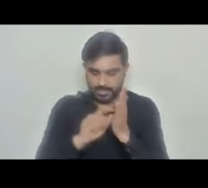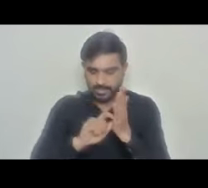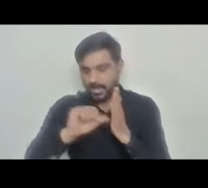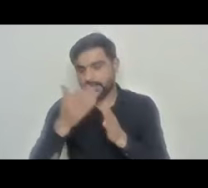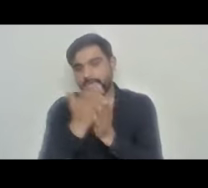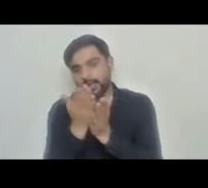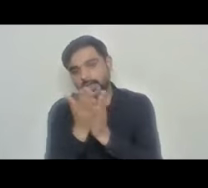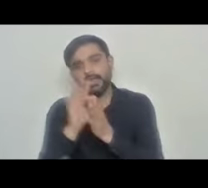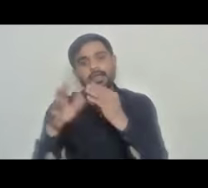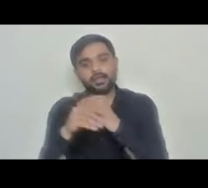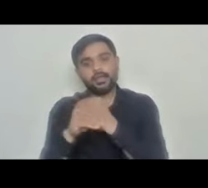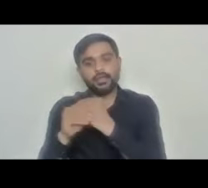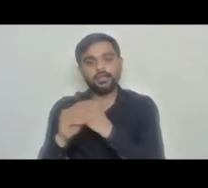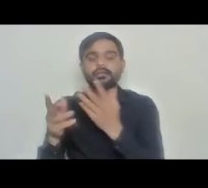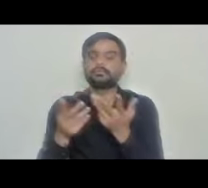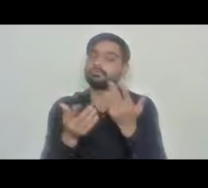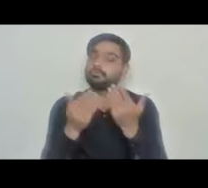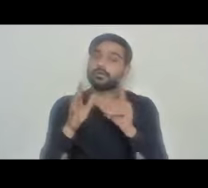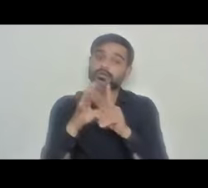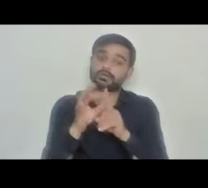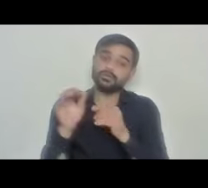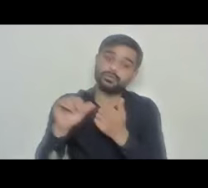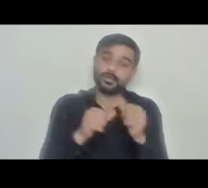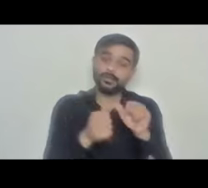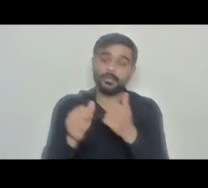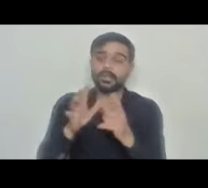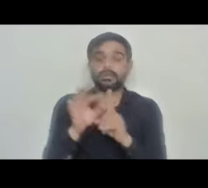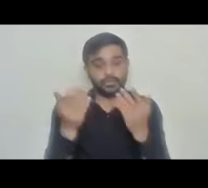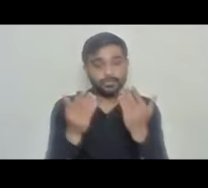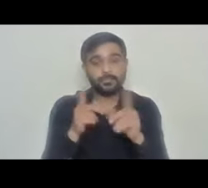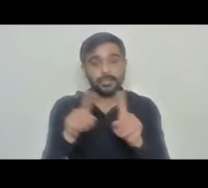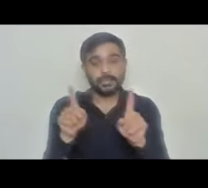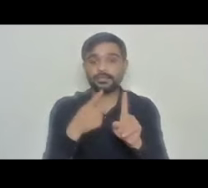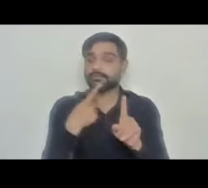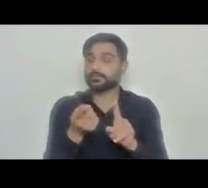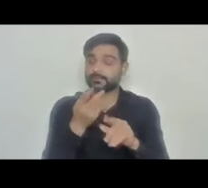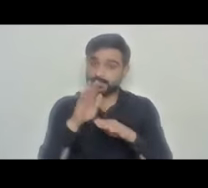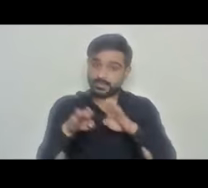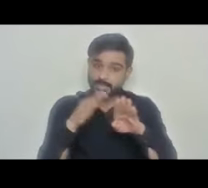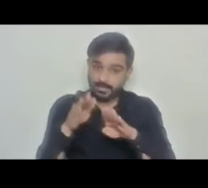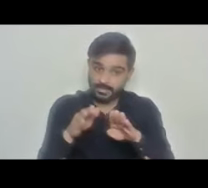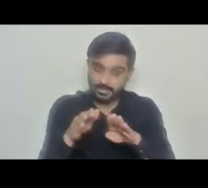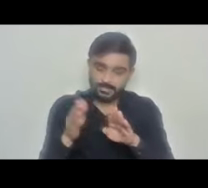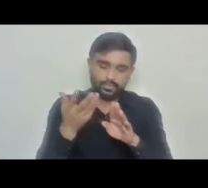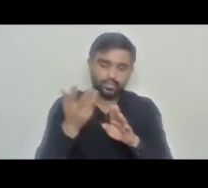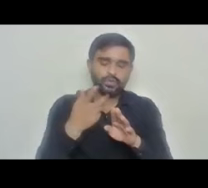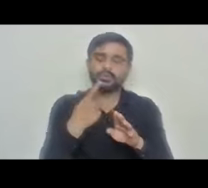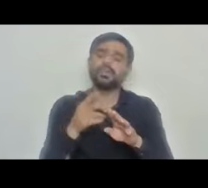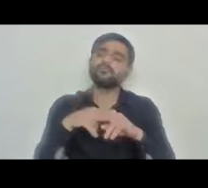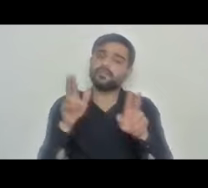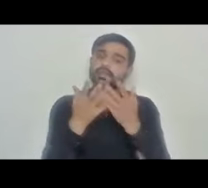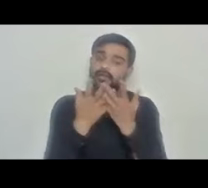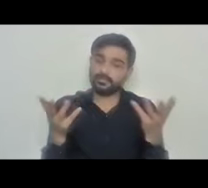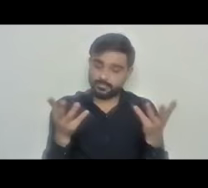then you edit, and it's back and forth and back and forth. But as a step, I just because that's the final product,